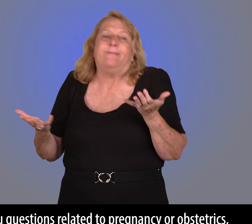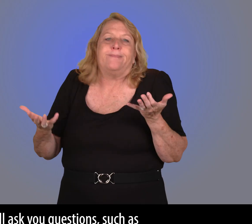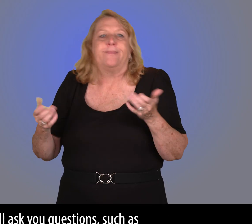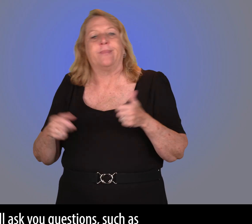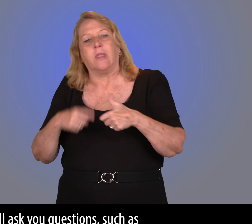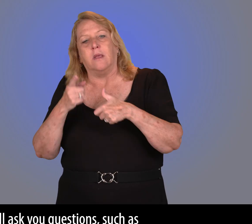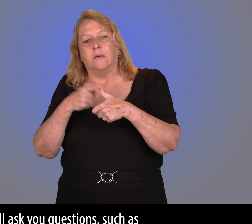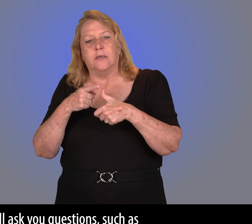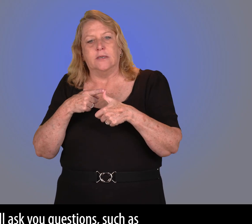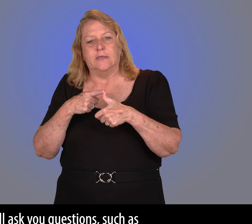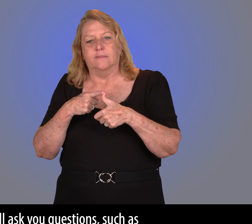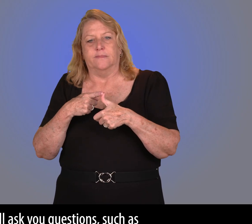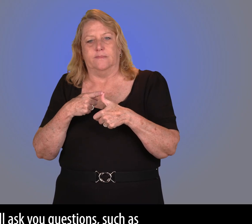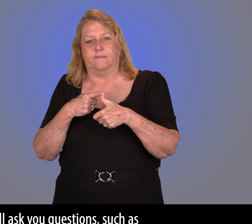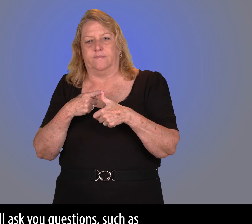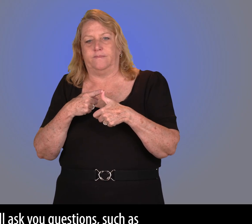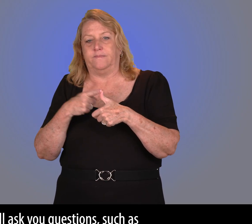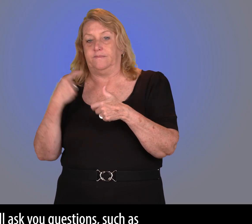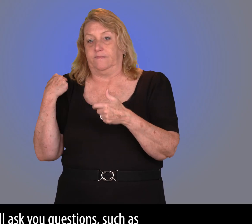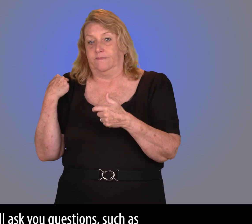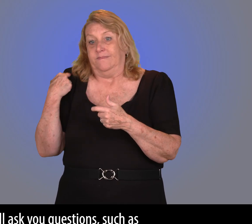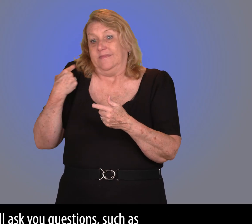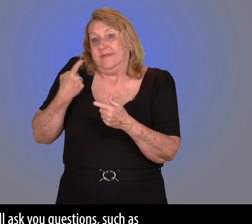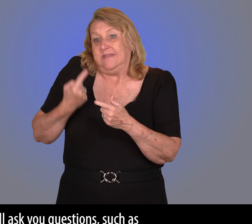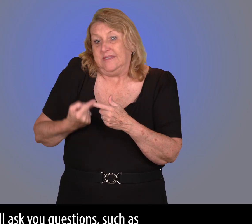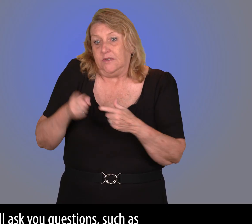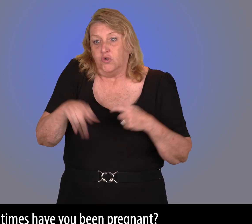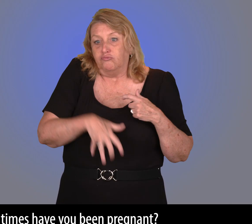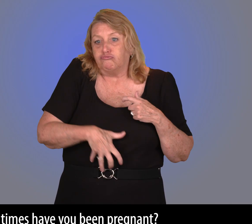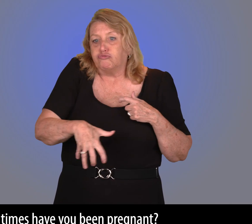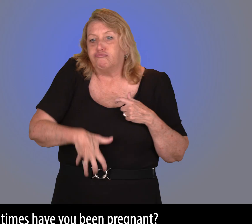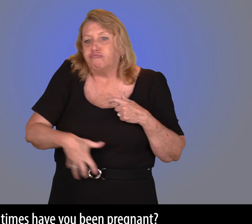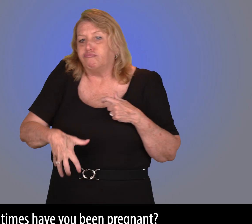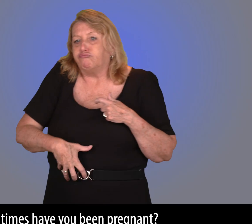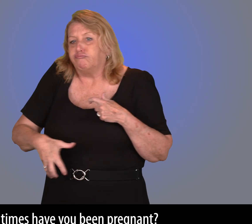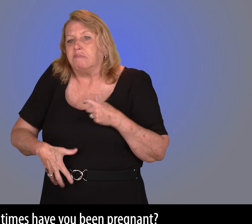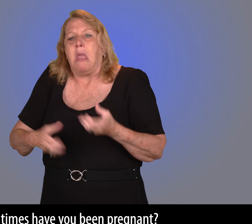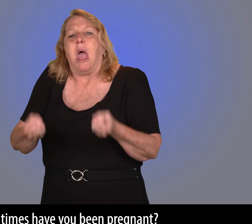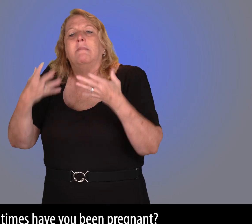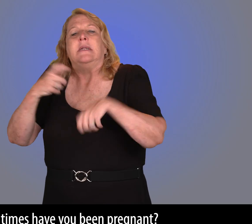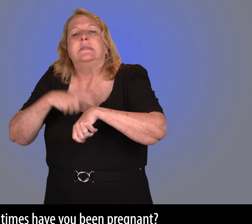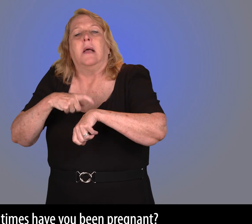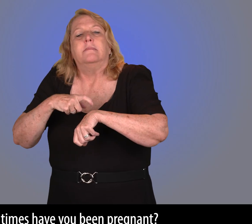they will ask you questions such as, how many times have you been pregnant?